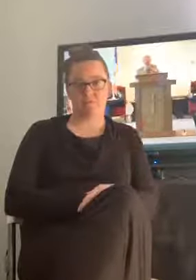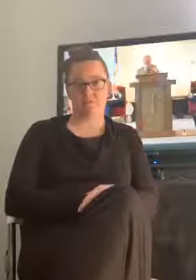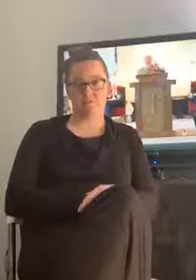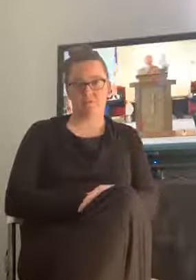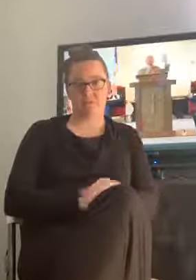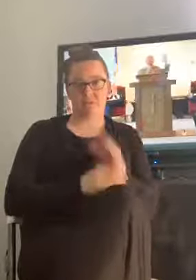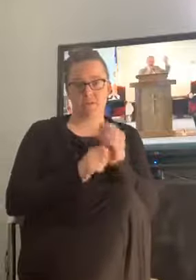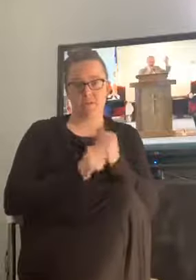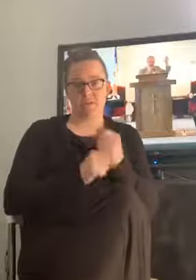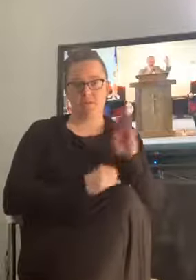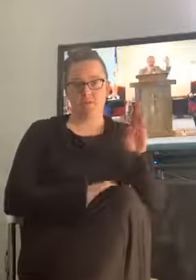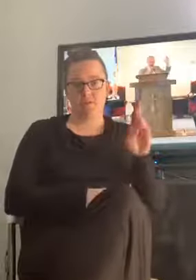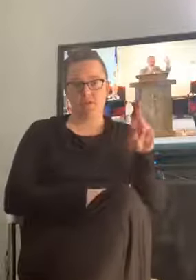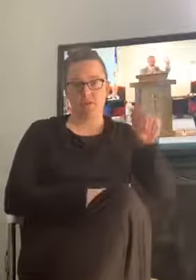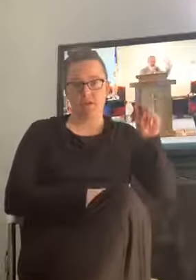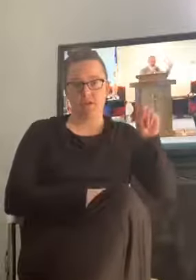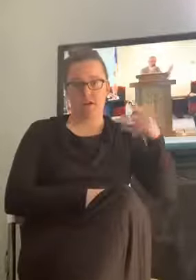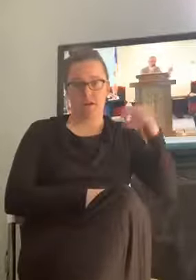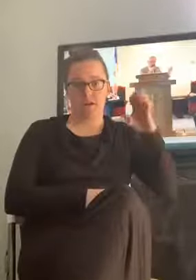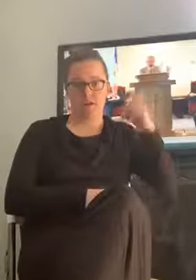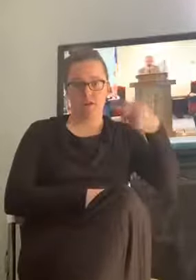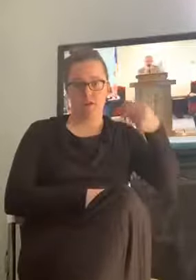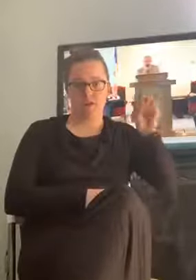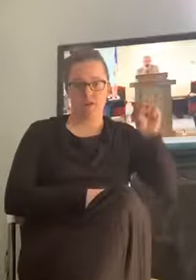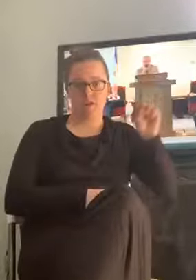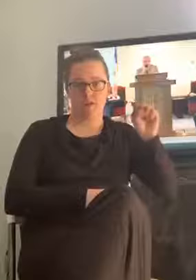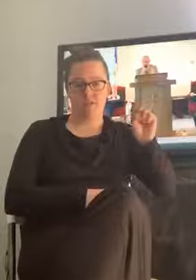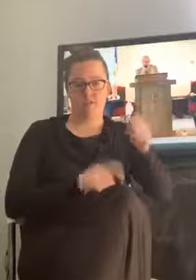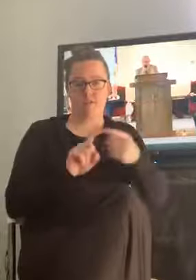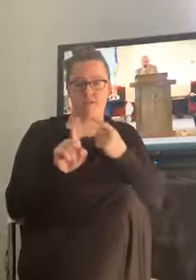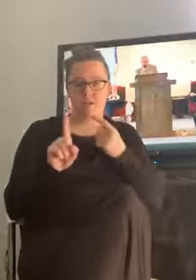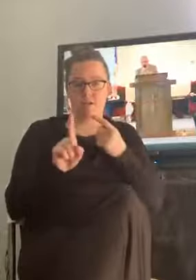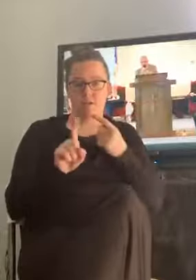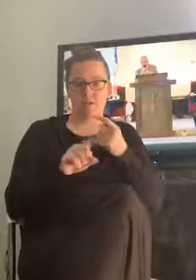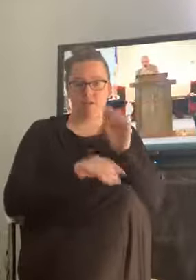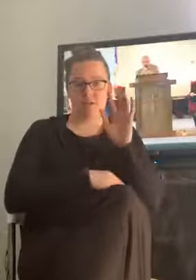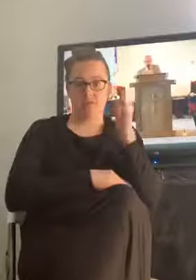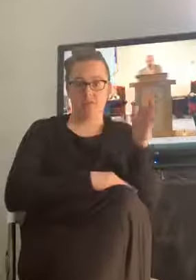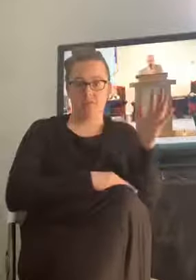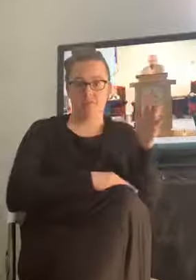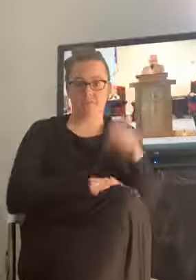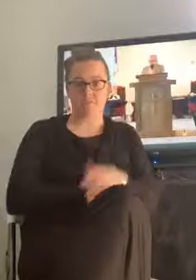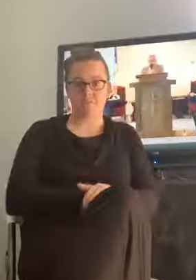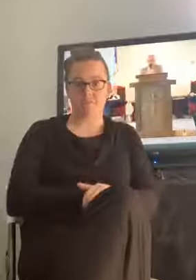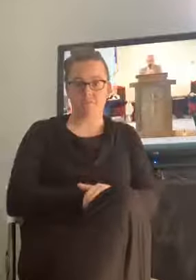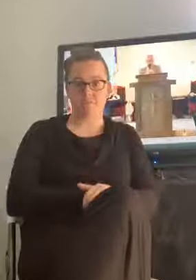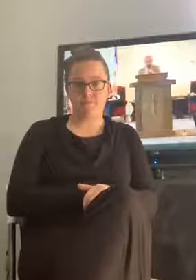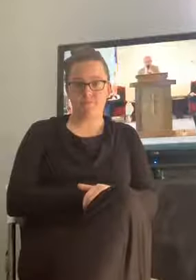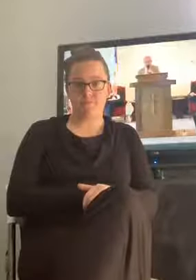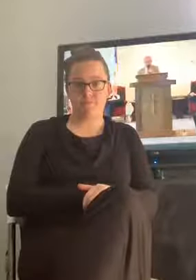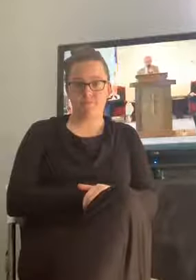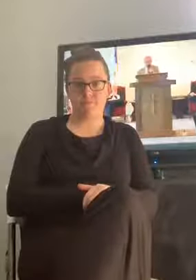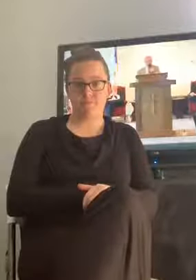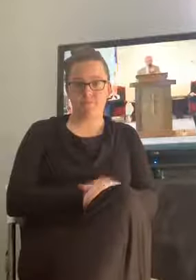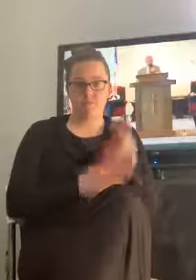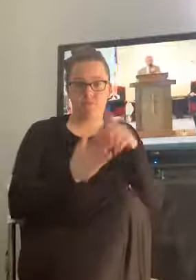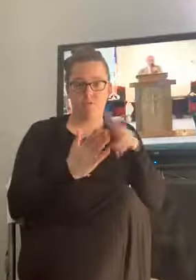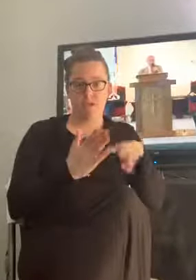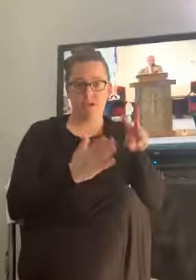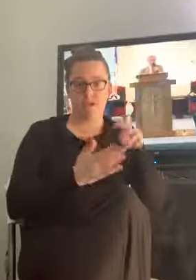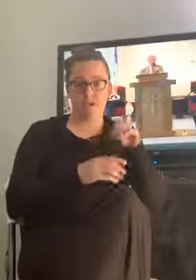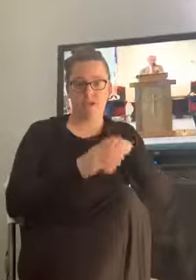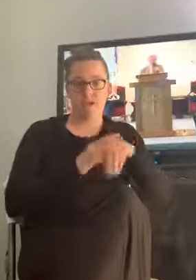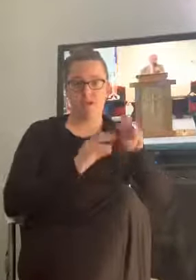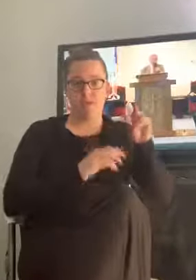took branches from the tree and laid them down. And that's what you will read here in Matthew 21.